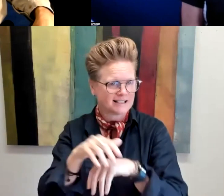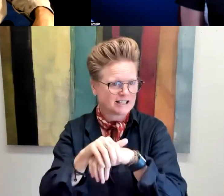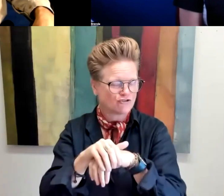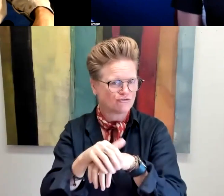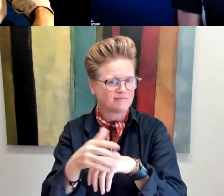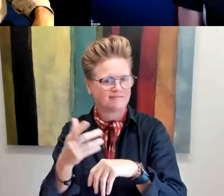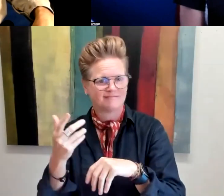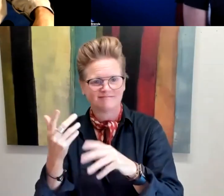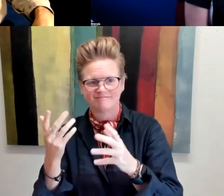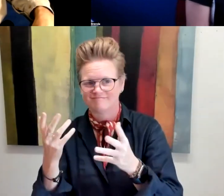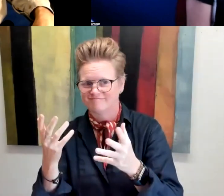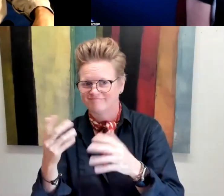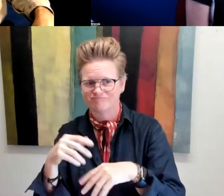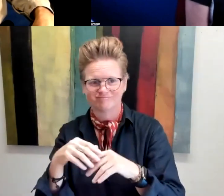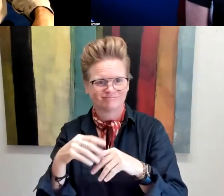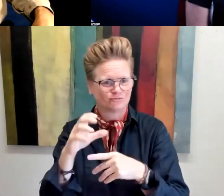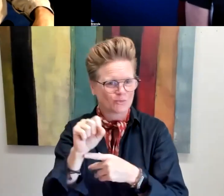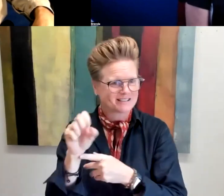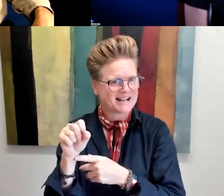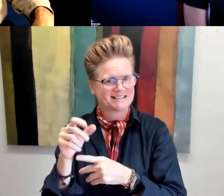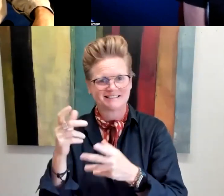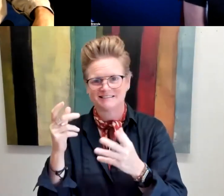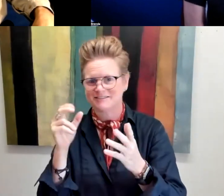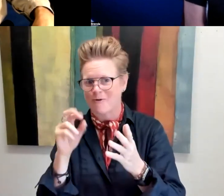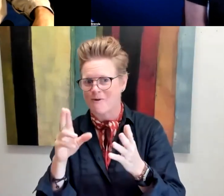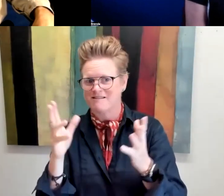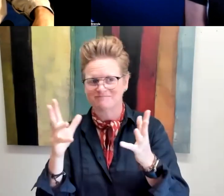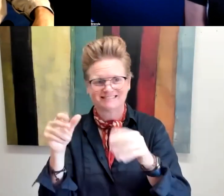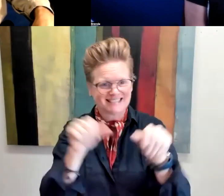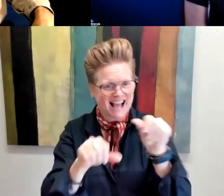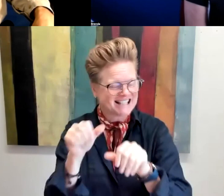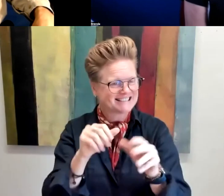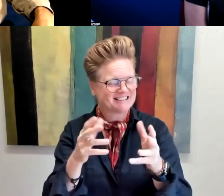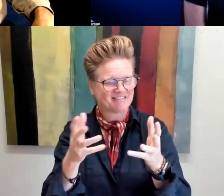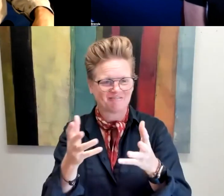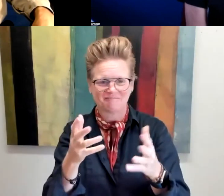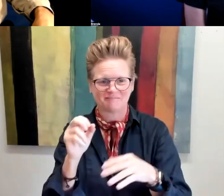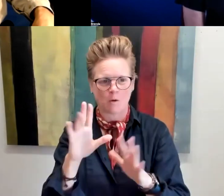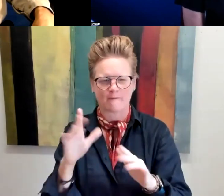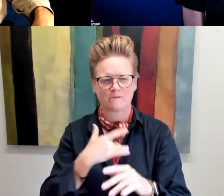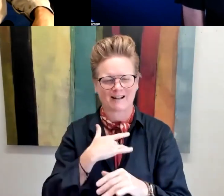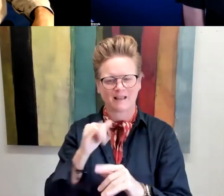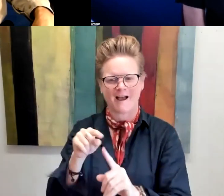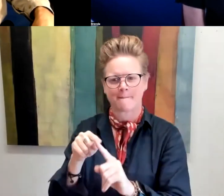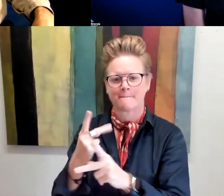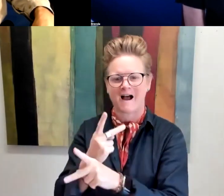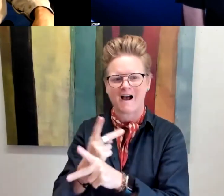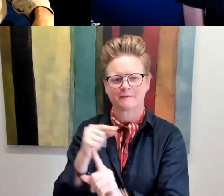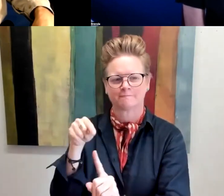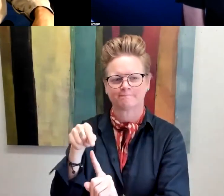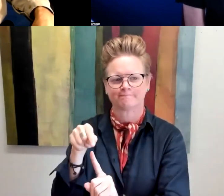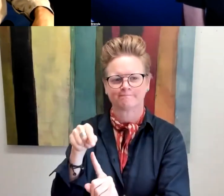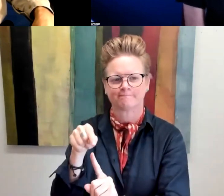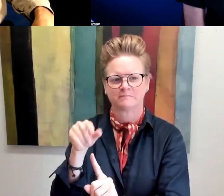other assessments like for Lit and English, social studies, science, or